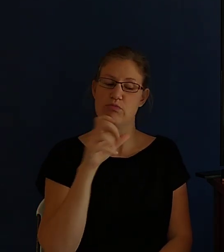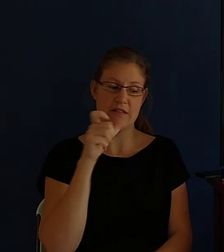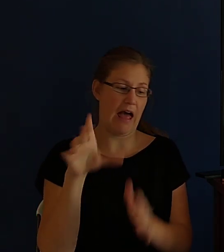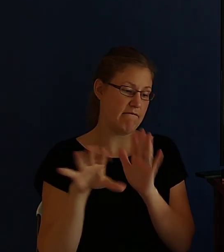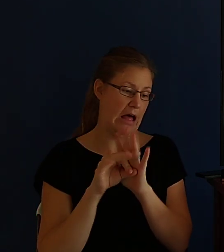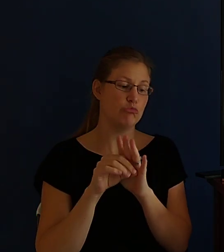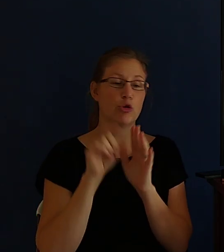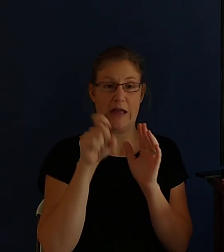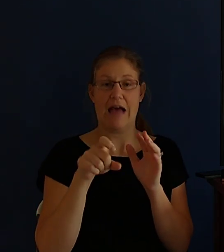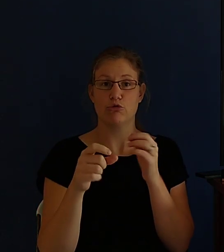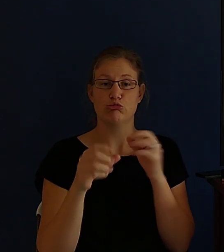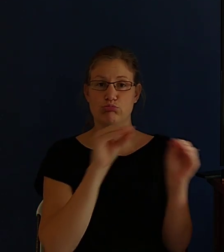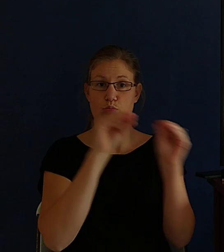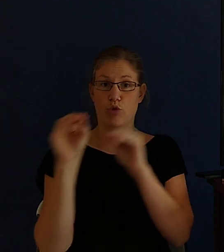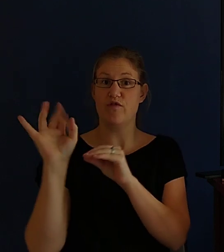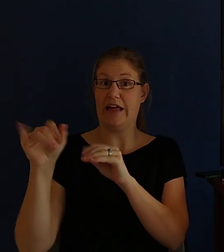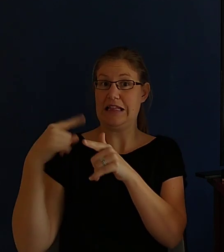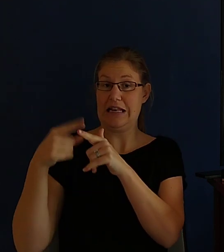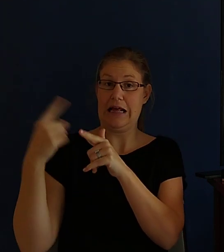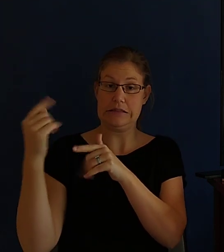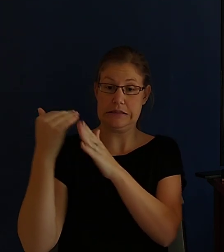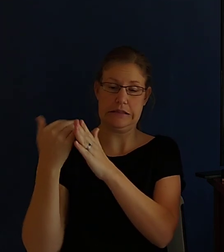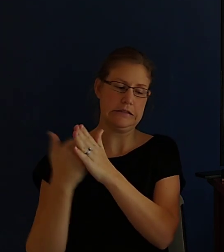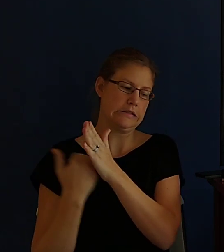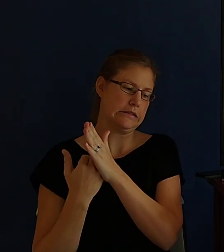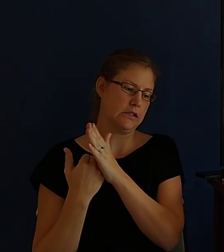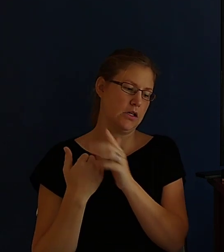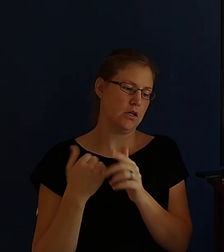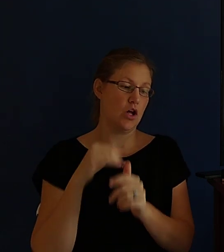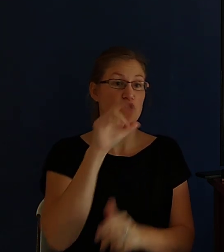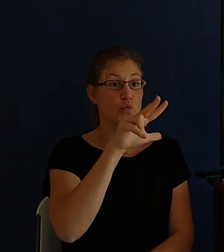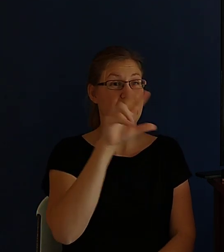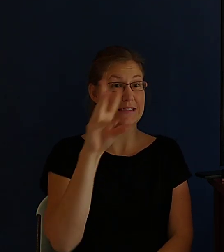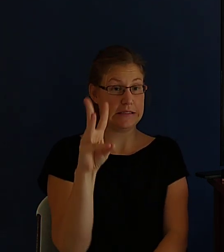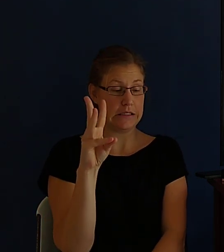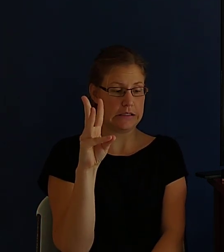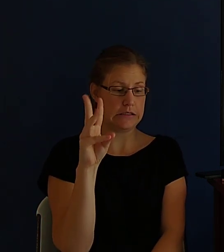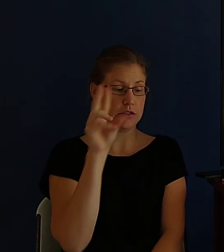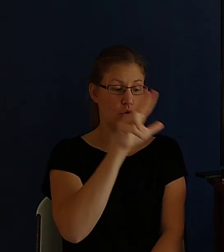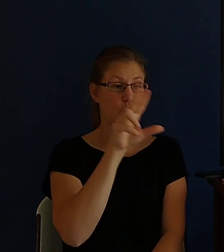so we need to keep it. How about 3 and 6? 3 and 6, both of them